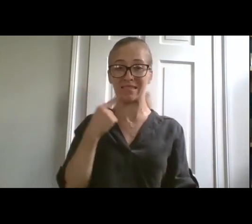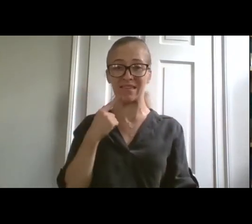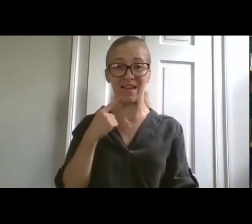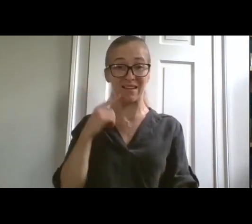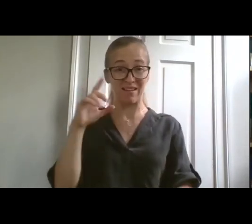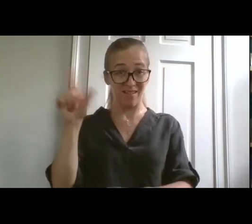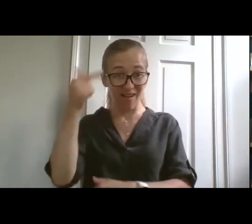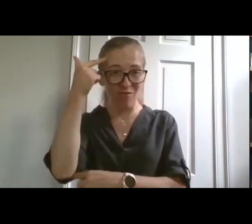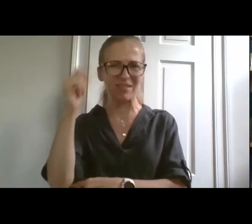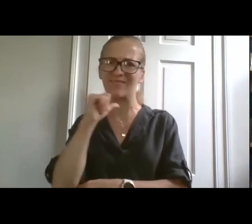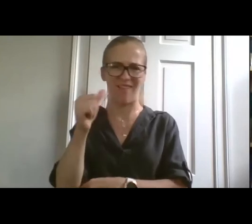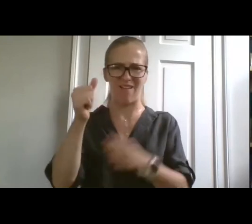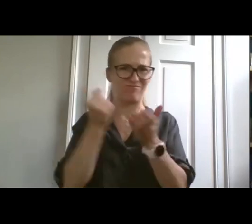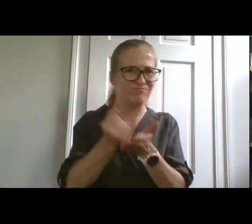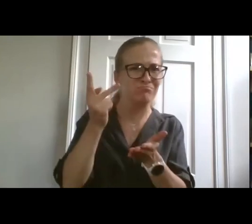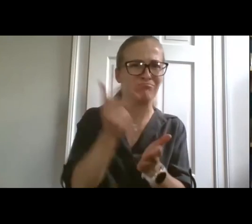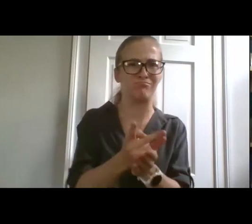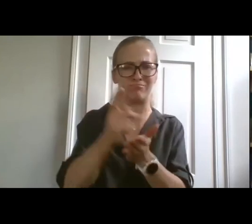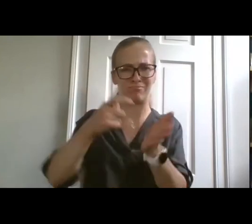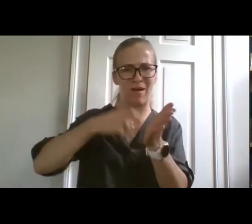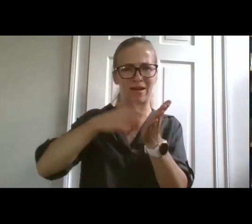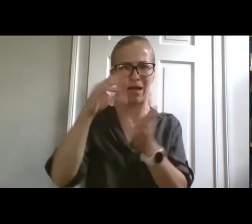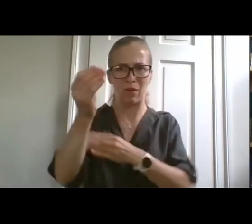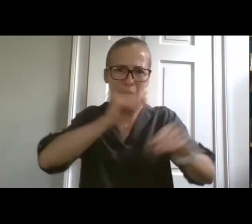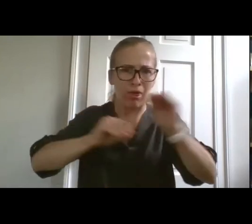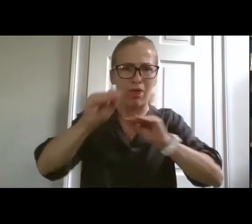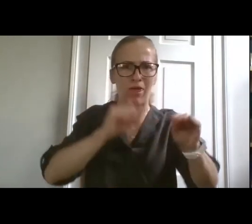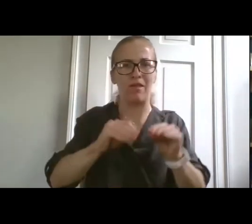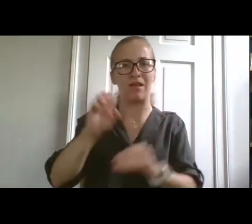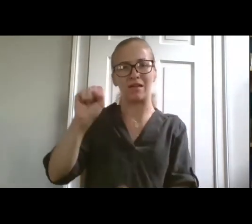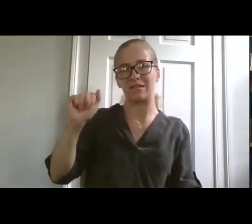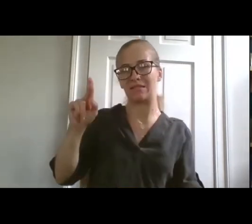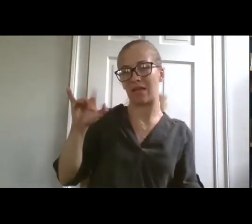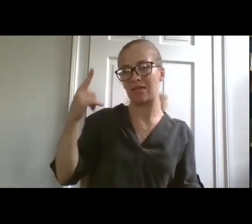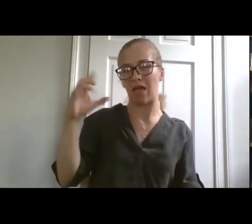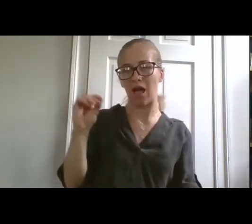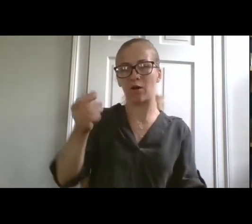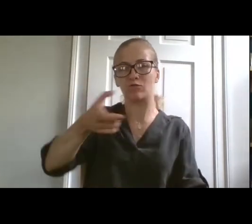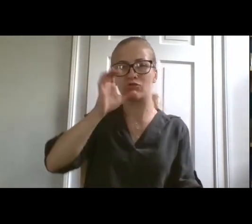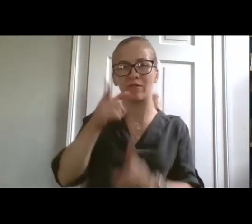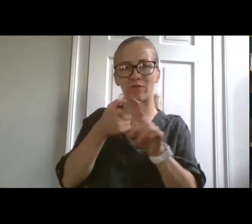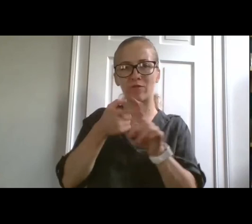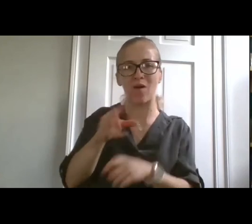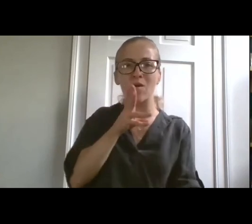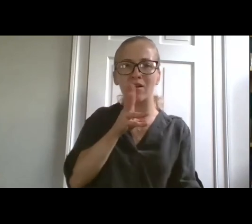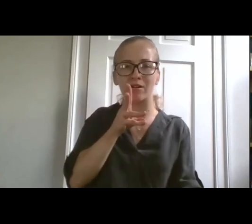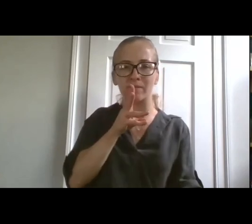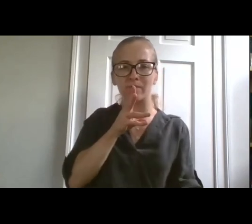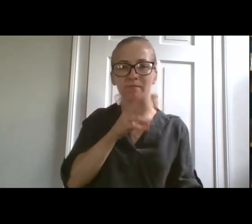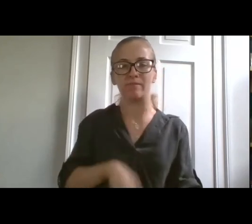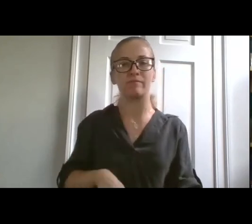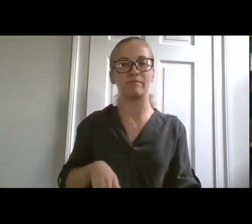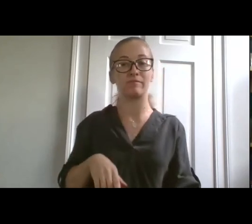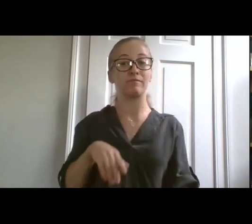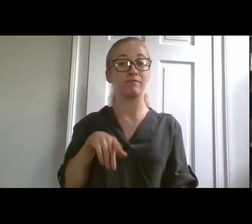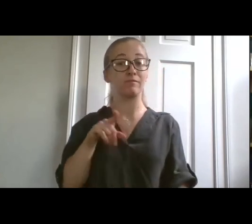company to move too many things around, not when all of Santiago drank from reservoirs fed by those glaciers. Paulina's reasoning had seemed